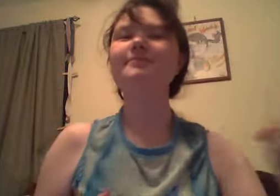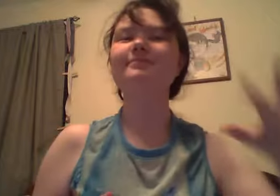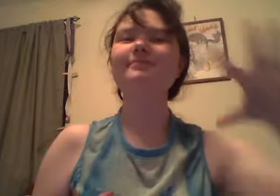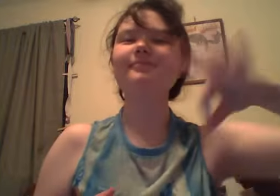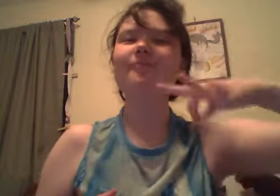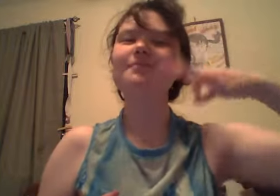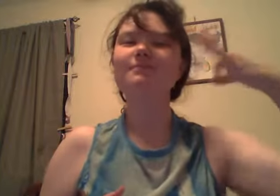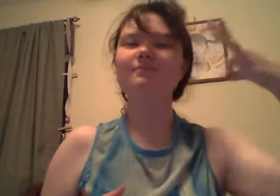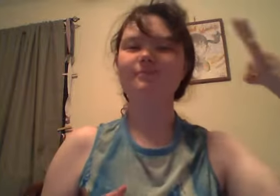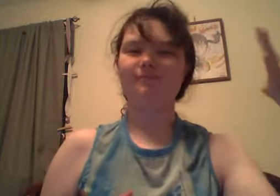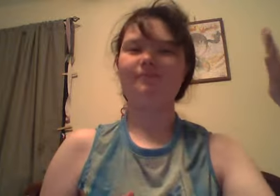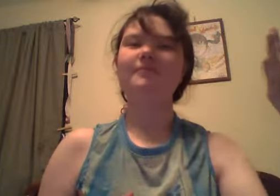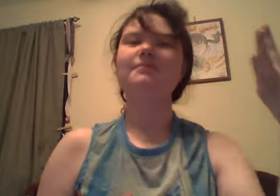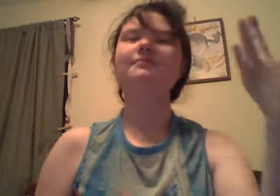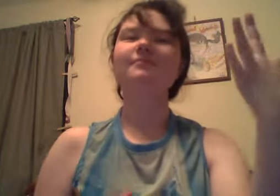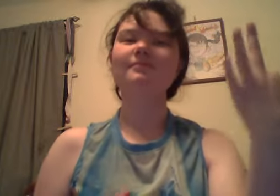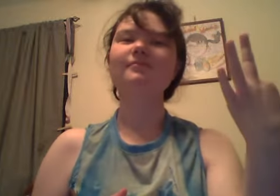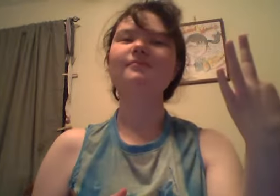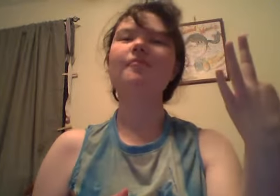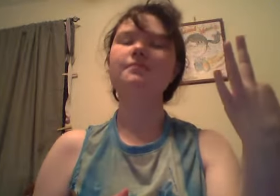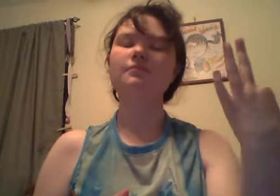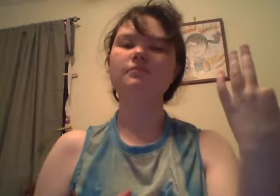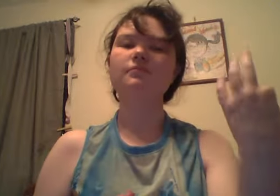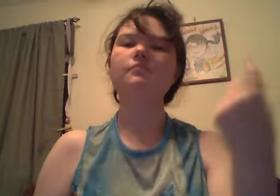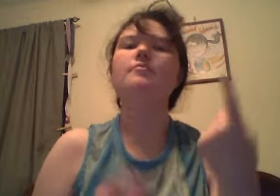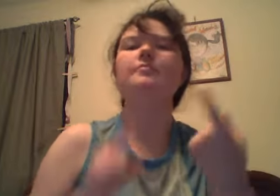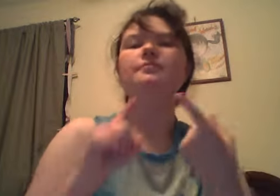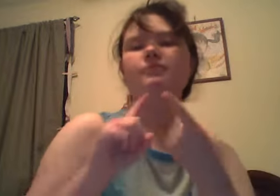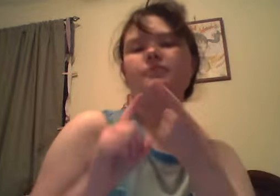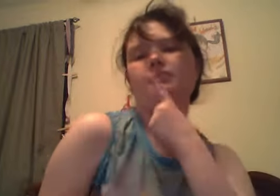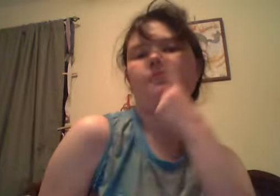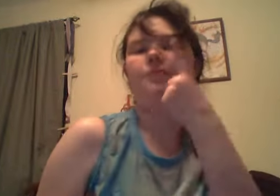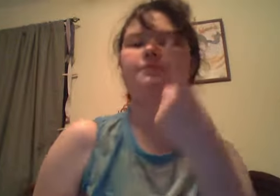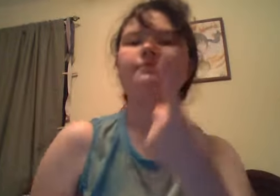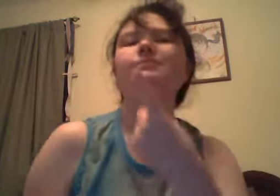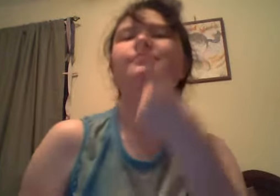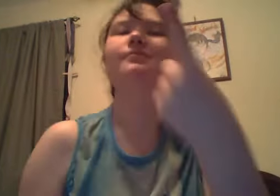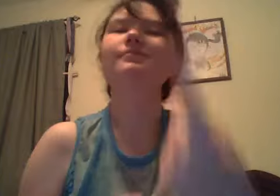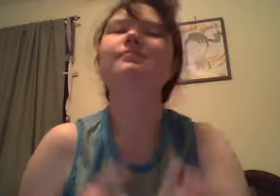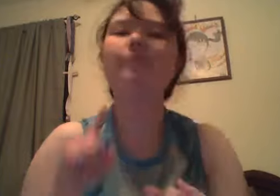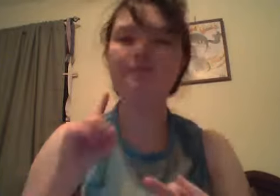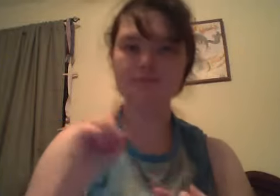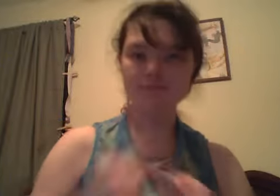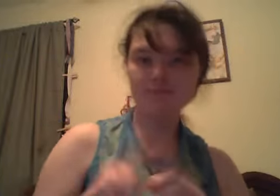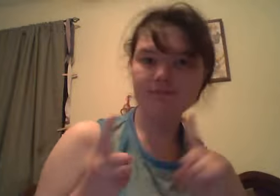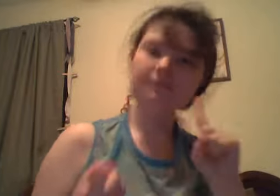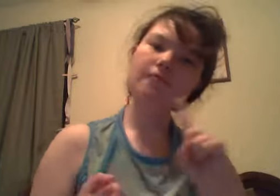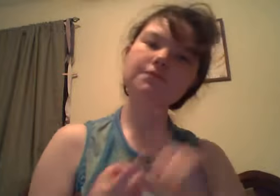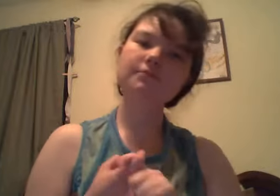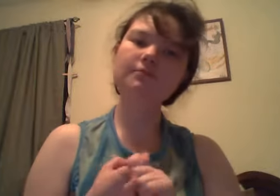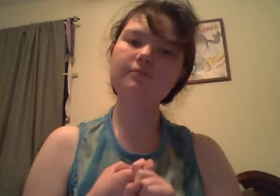that I found You're true friend